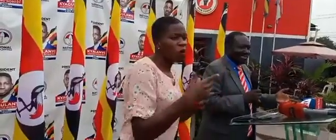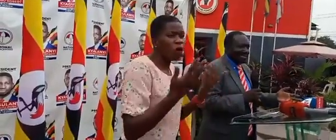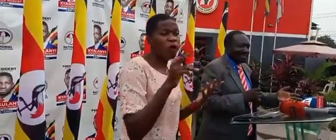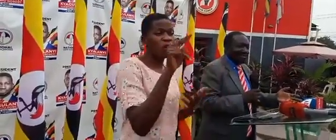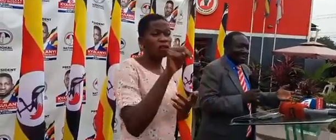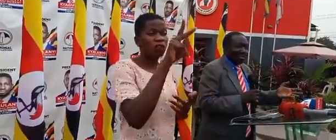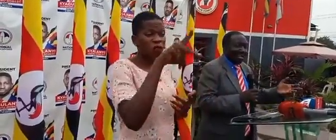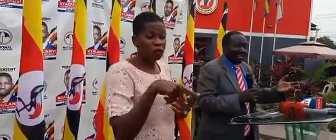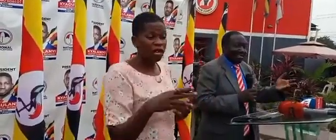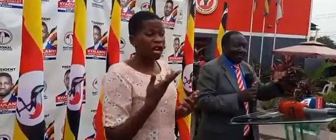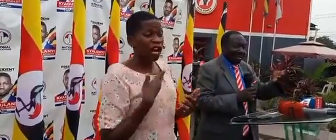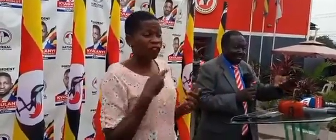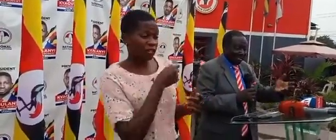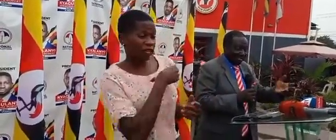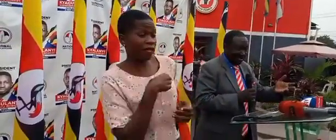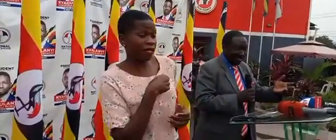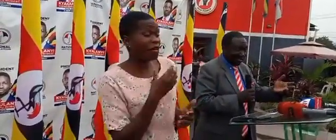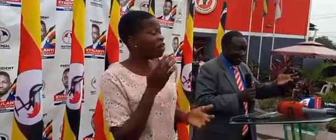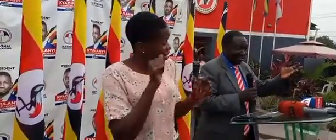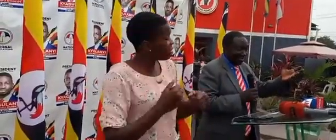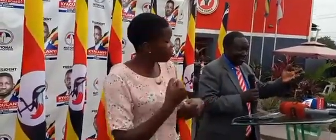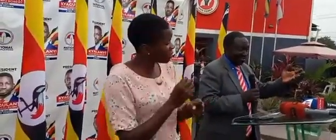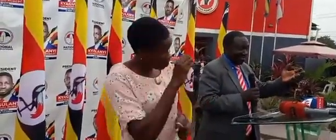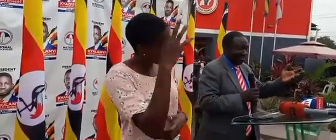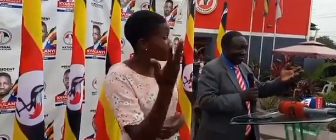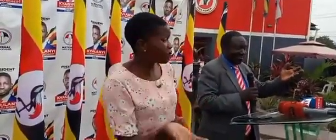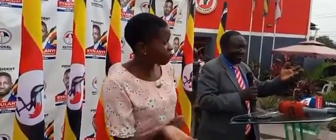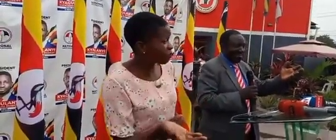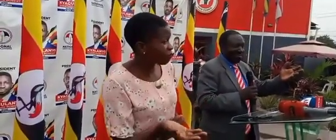candidate. We may make a surprise.